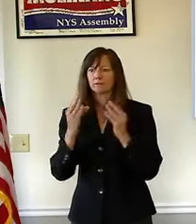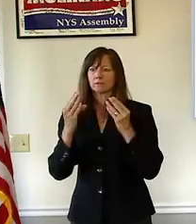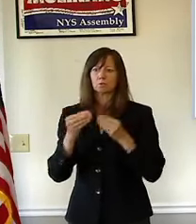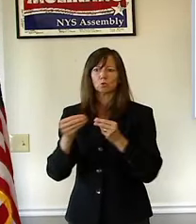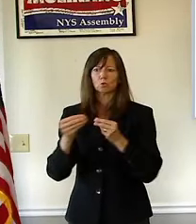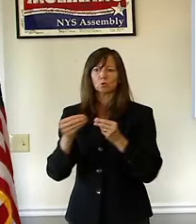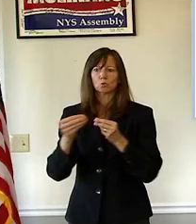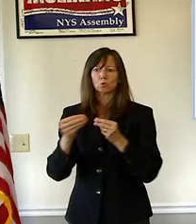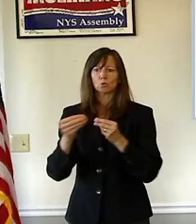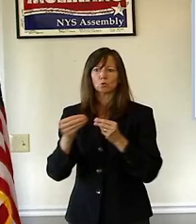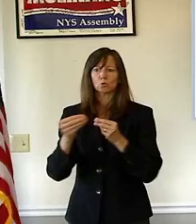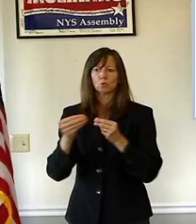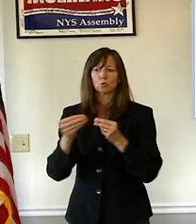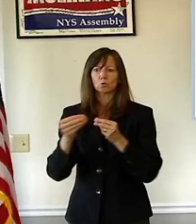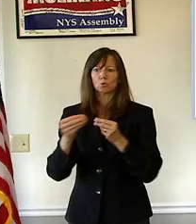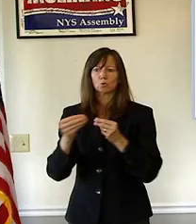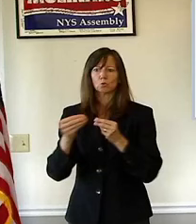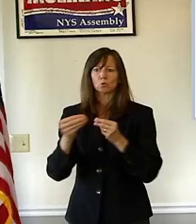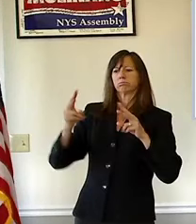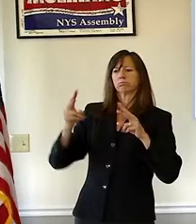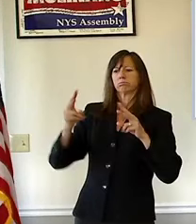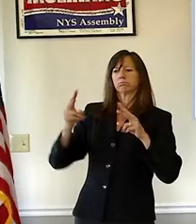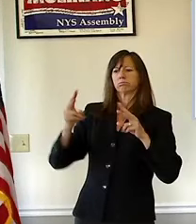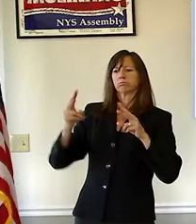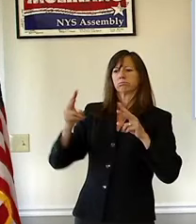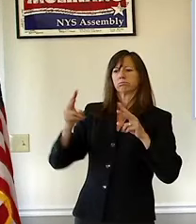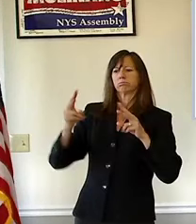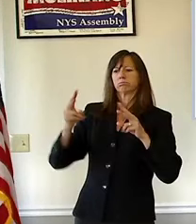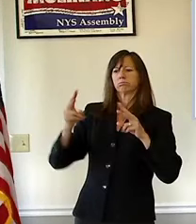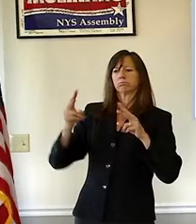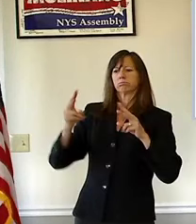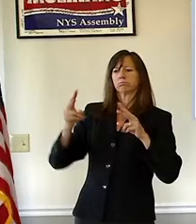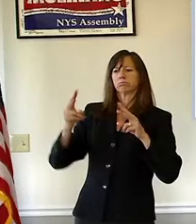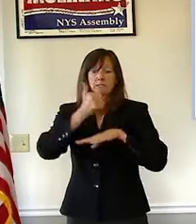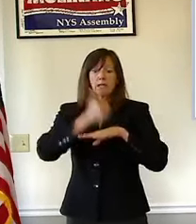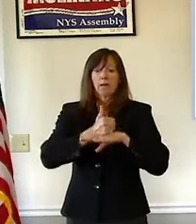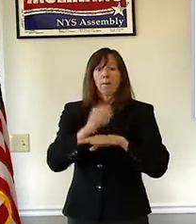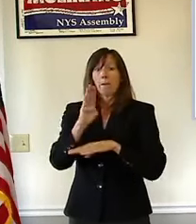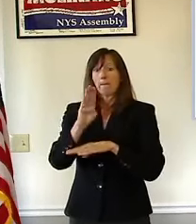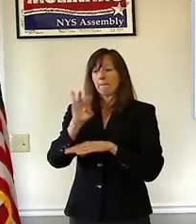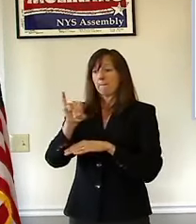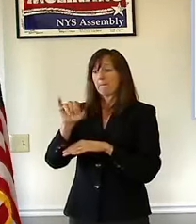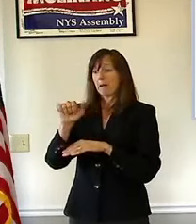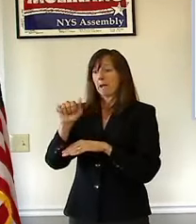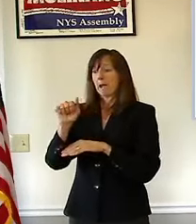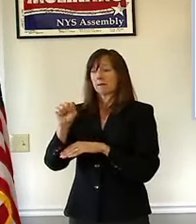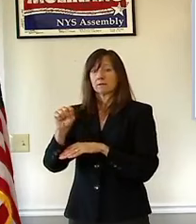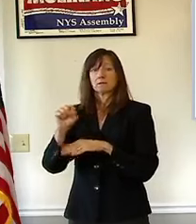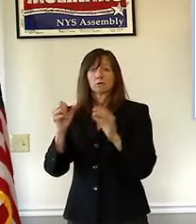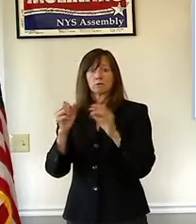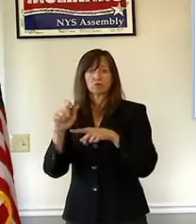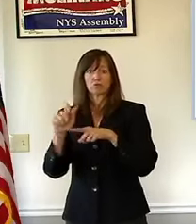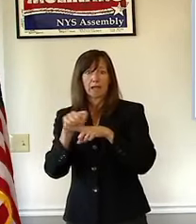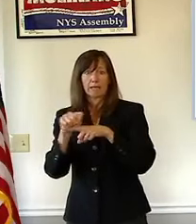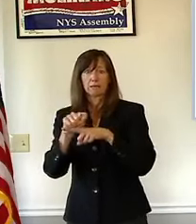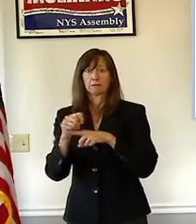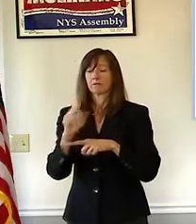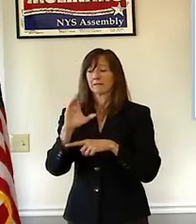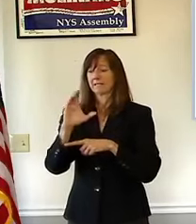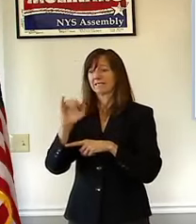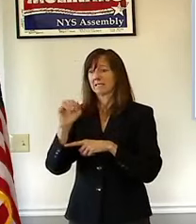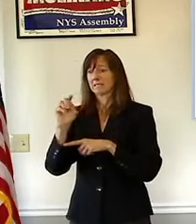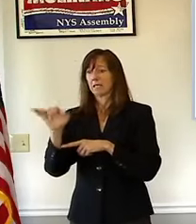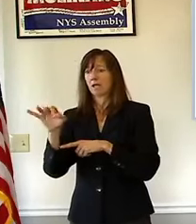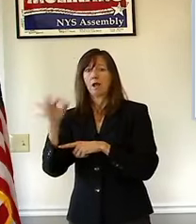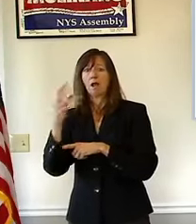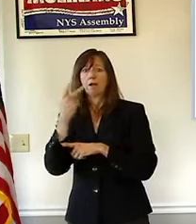from implicit bias training, which the city of Poughkeepsie has engaged to a degree in, ensuring that every agency